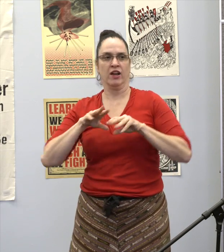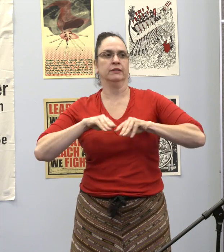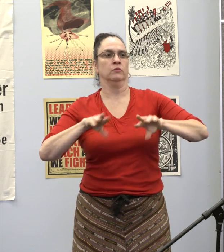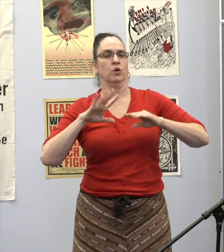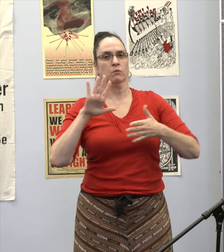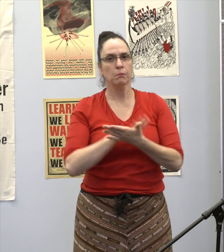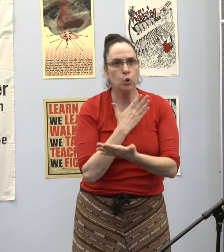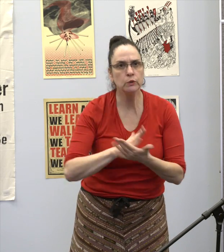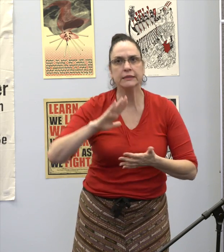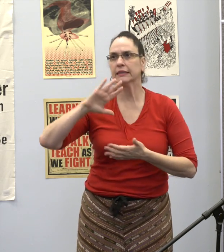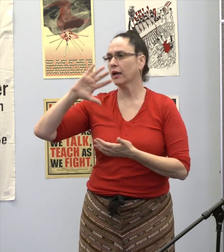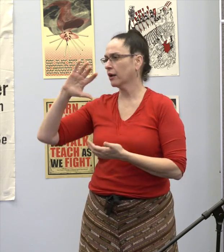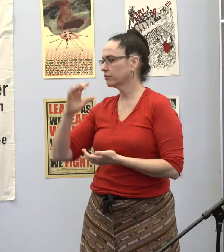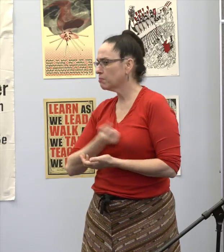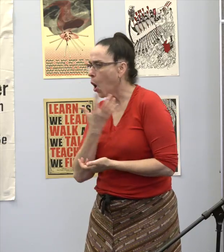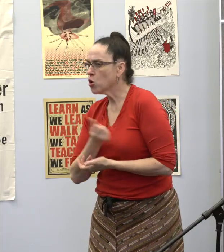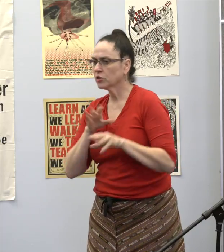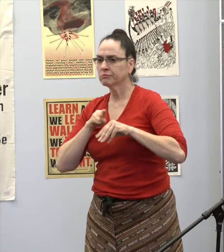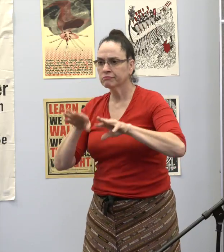our narrative, and saying that, like, we will not